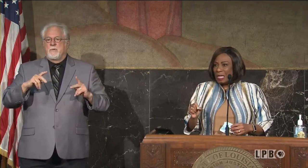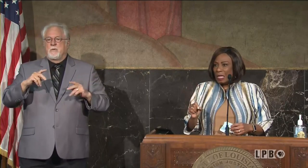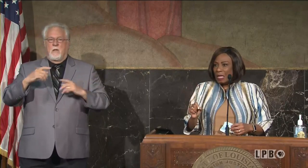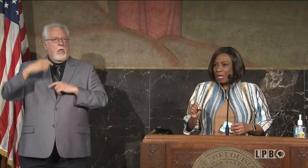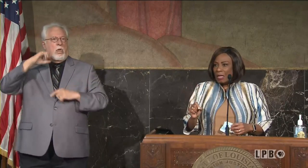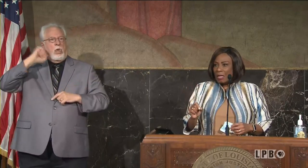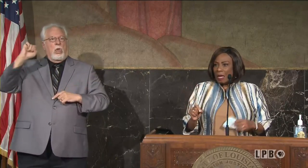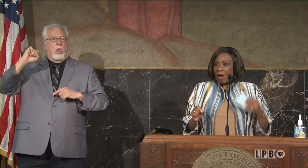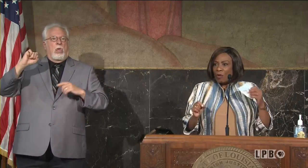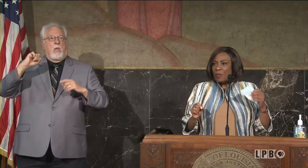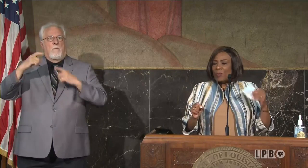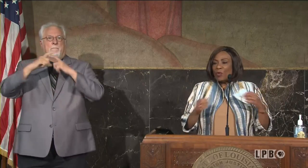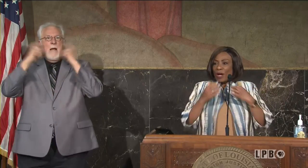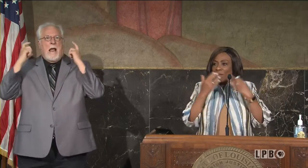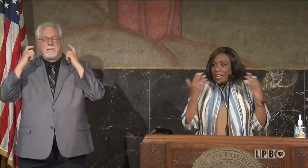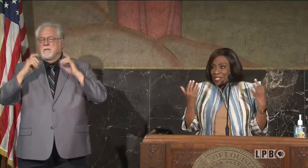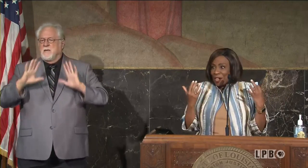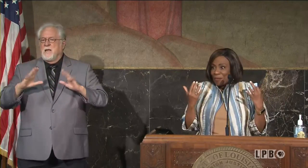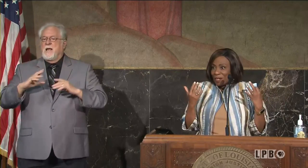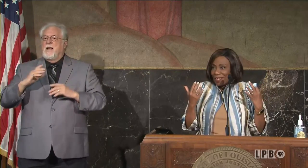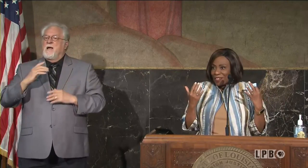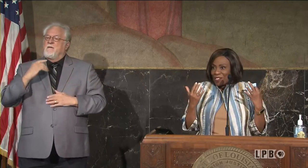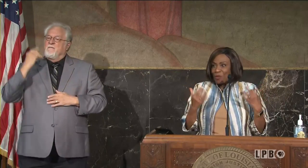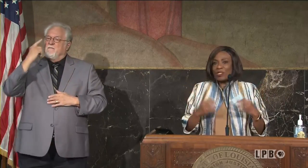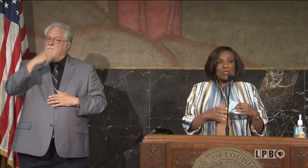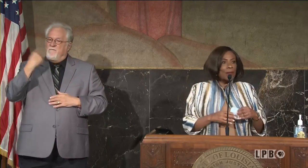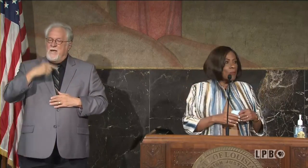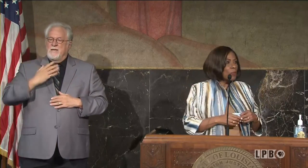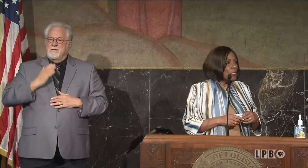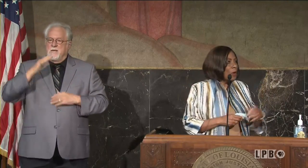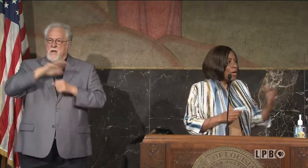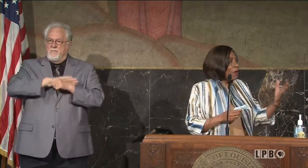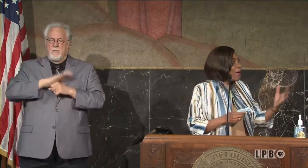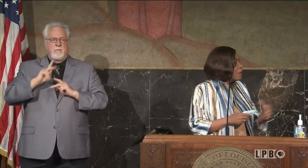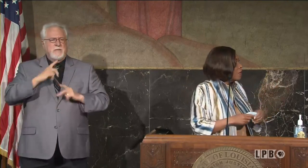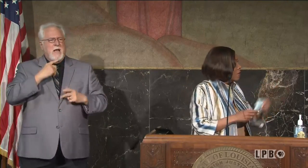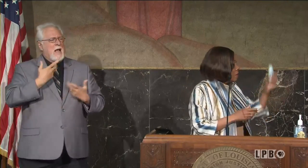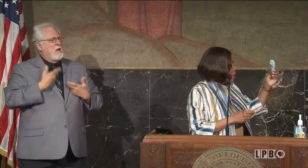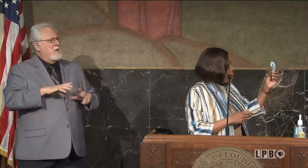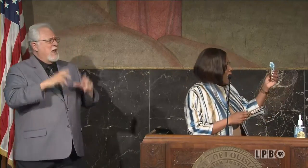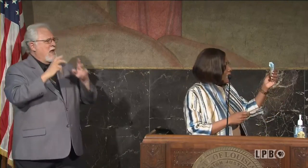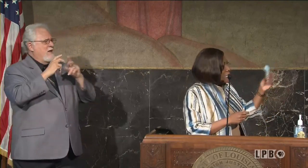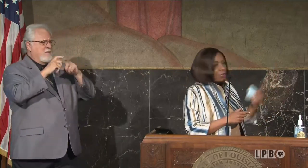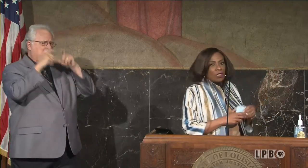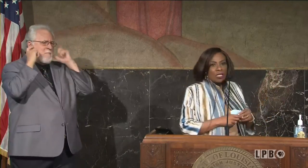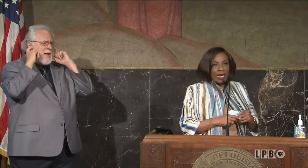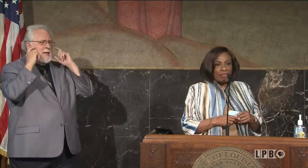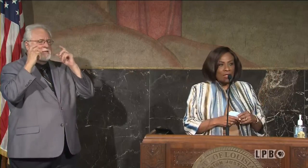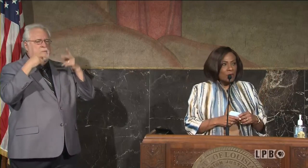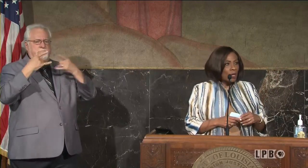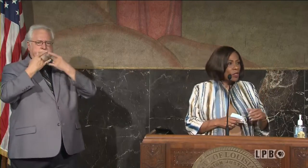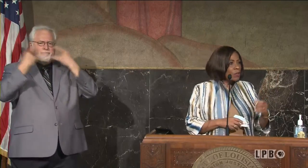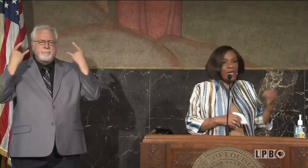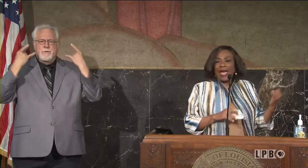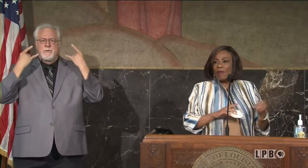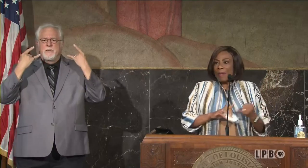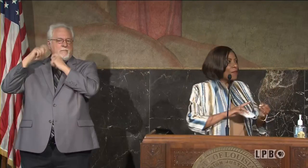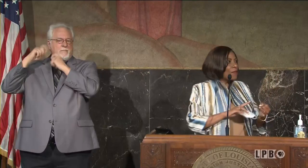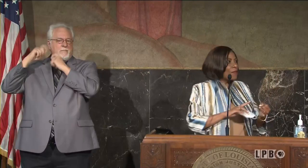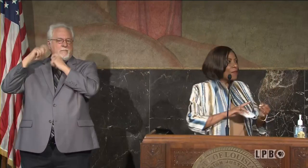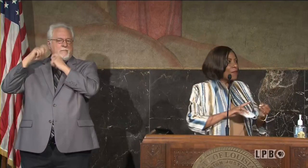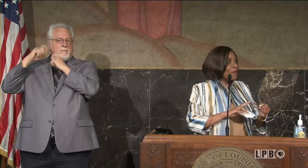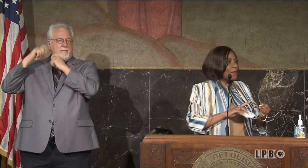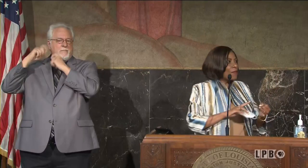mask. I want people to wear face covering. So sometimes people say, well, I don't have a mask that looks like this. Well, you may have a